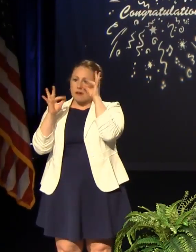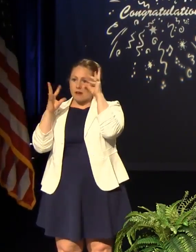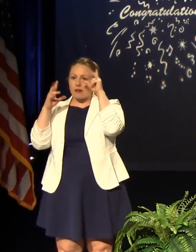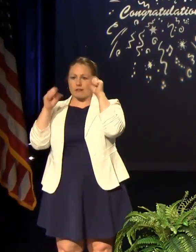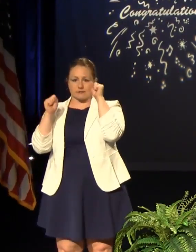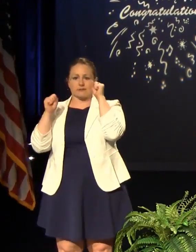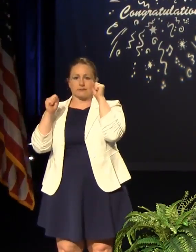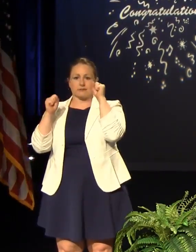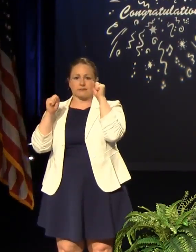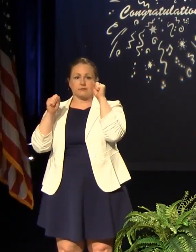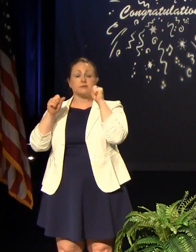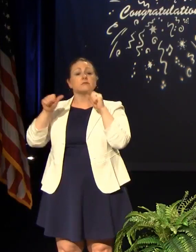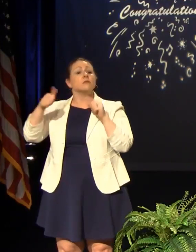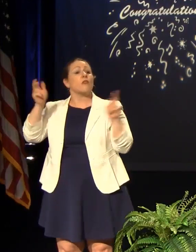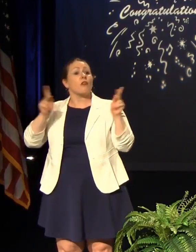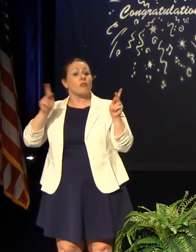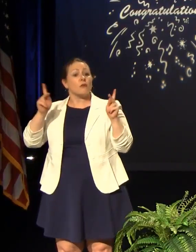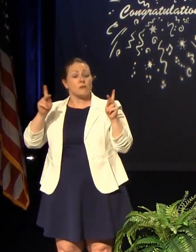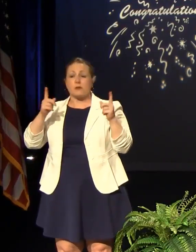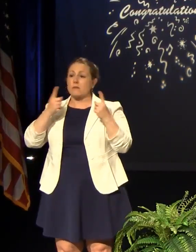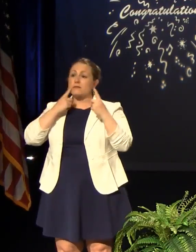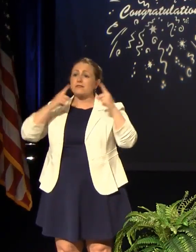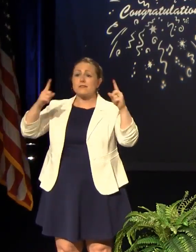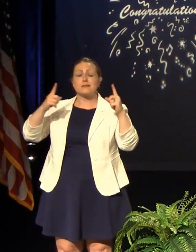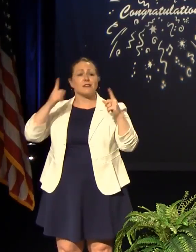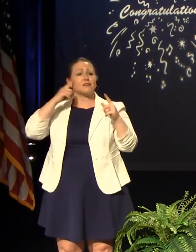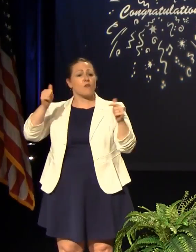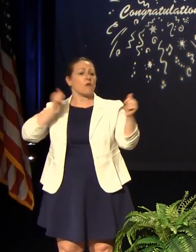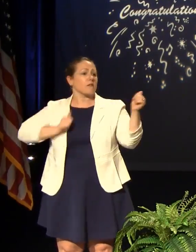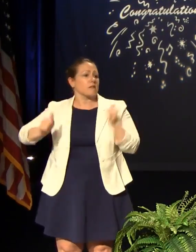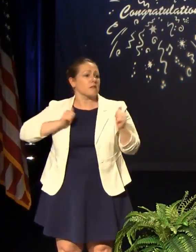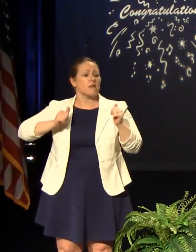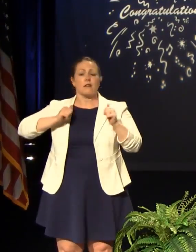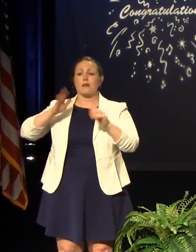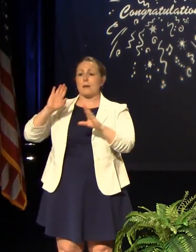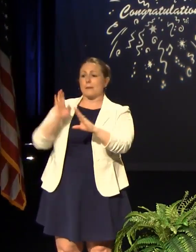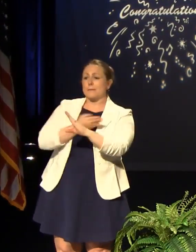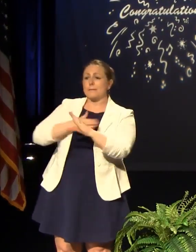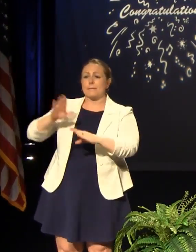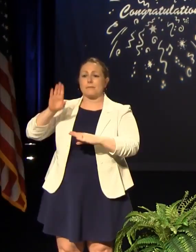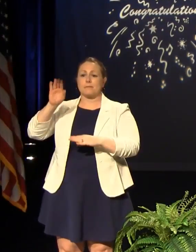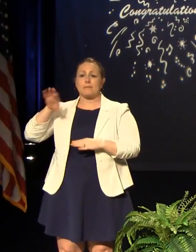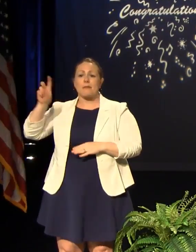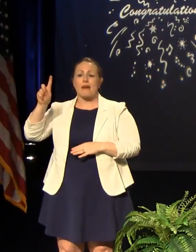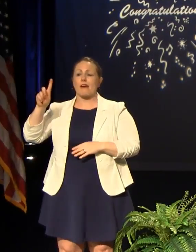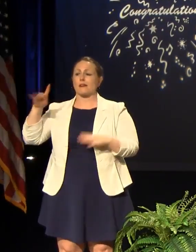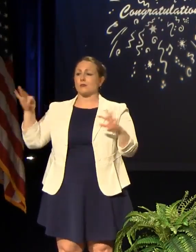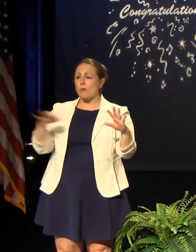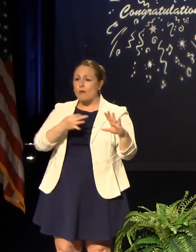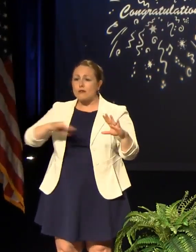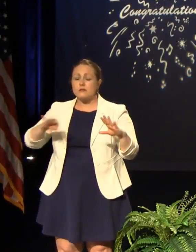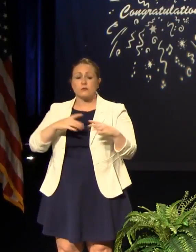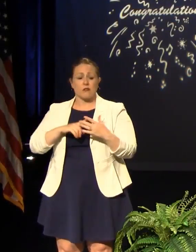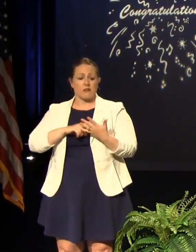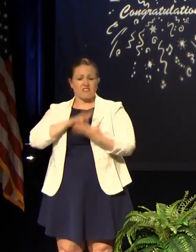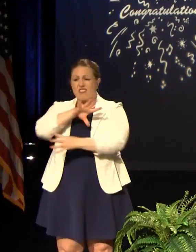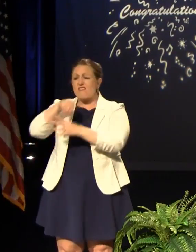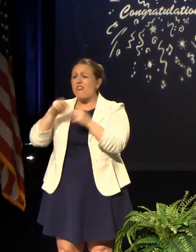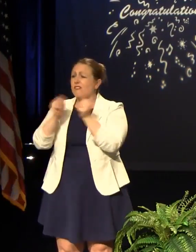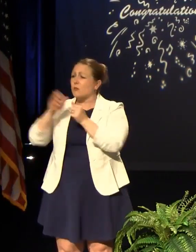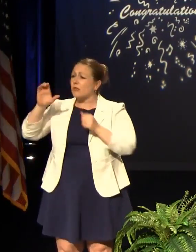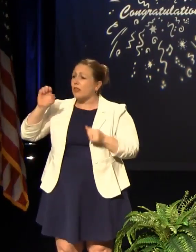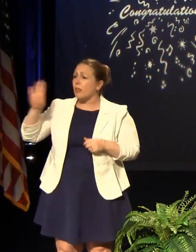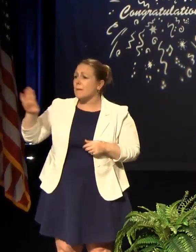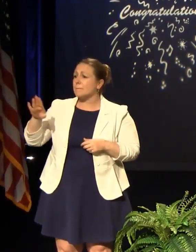Still others have shown success and performed in great shows and plays and band and orchestra, or worked with clubs and